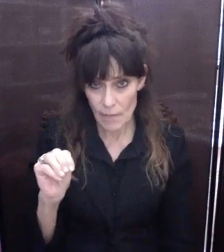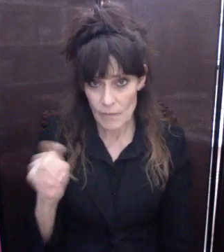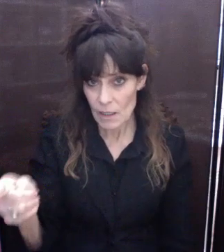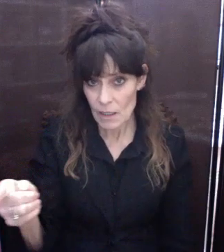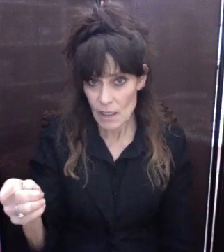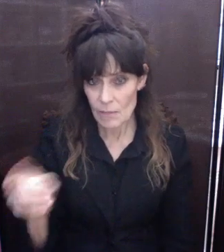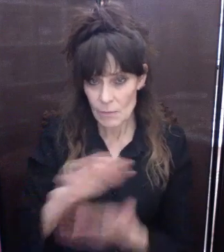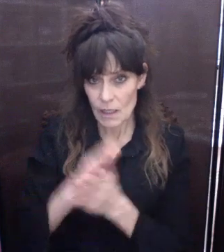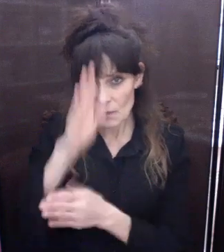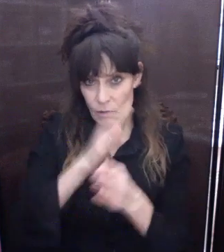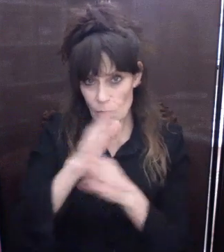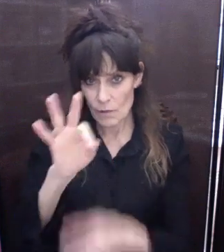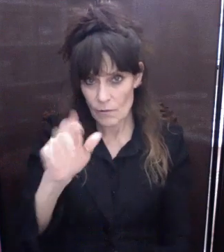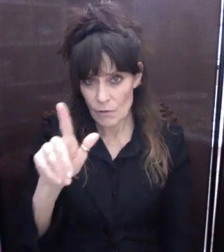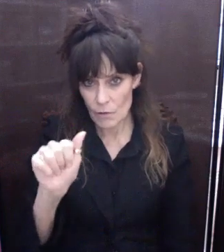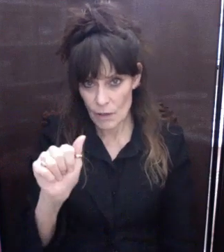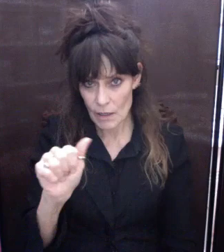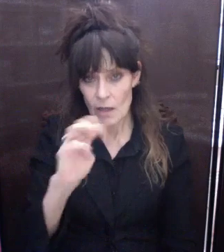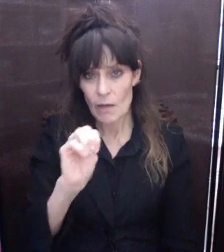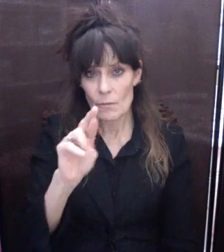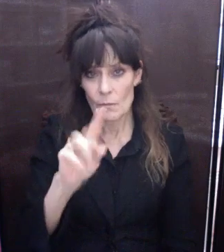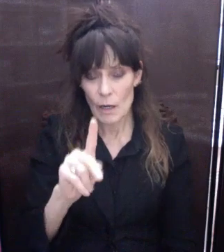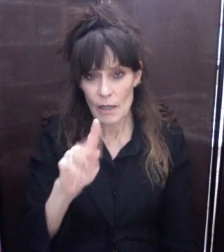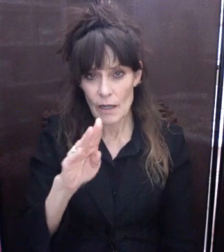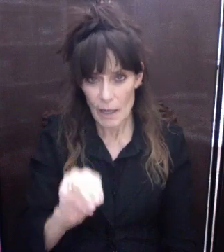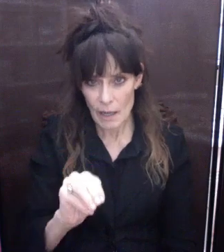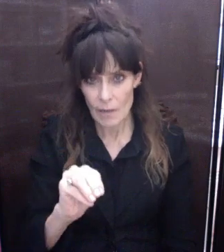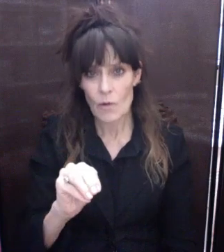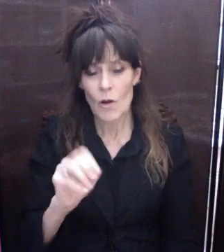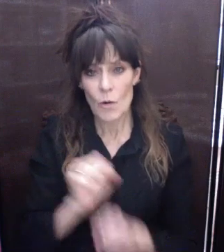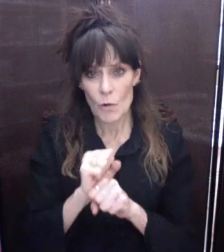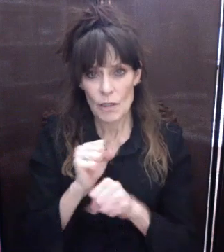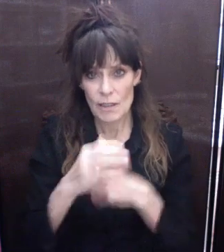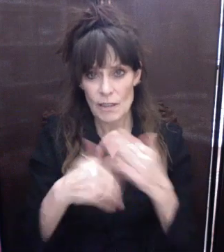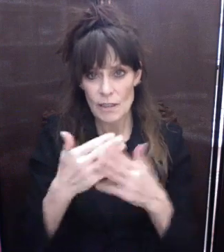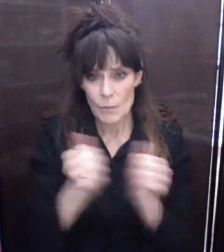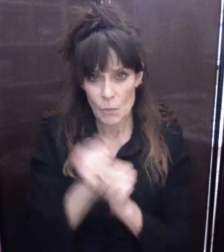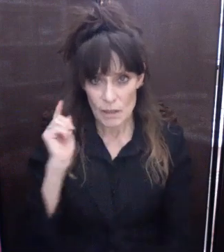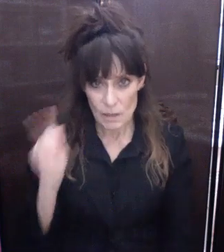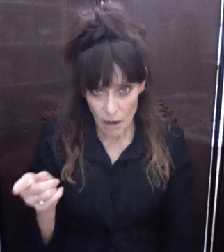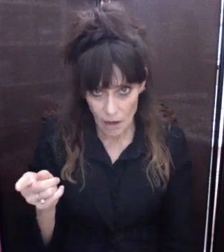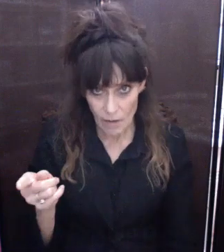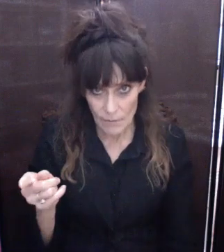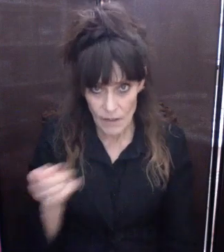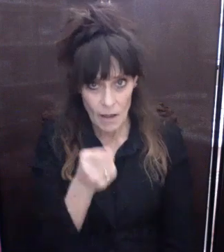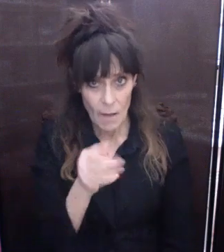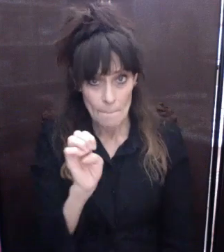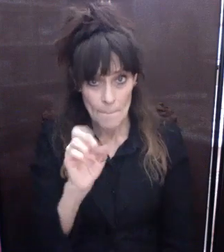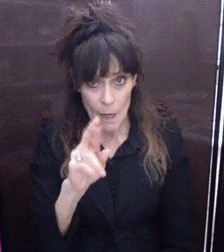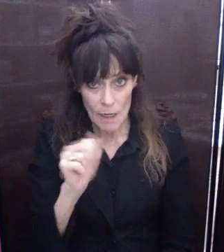down in Florida, and a guy named Mark M. took him through the steps down there. At least that's my understanding. Mark had gone through the steps in Florida with a fellow